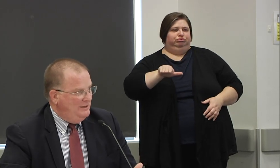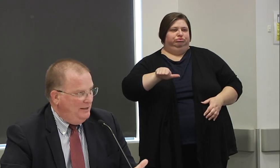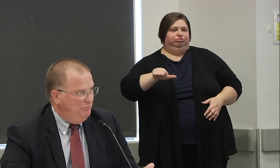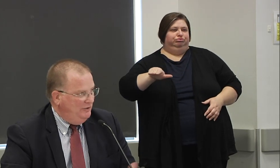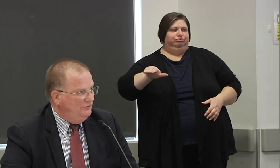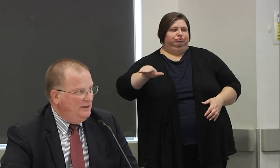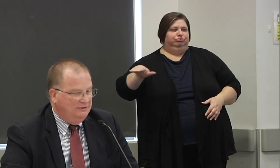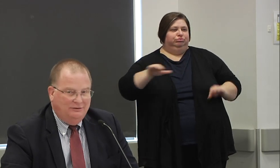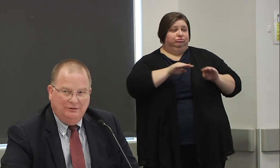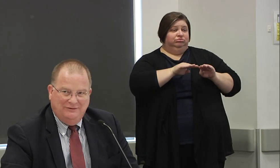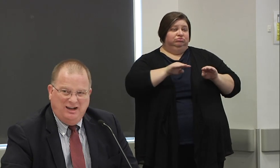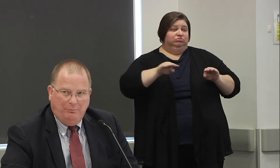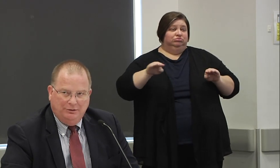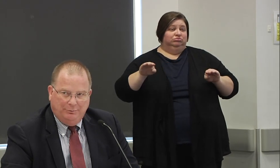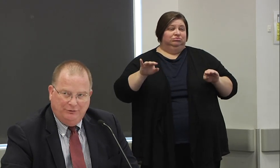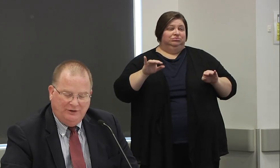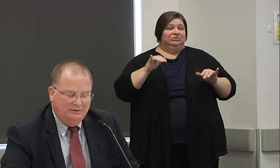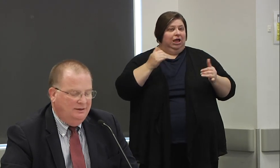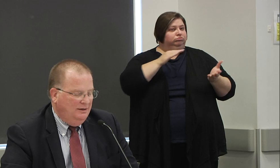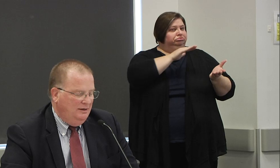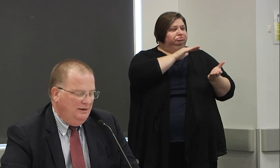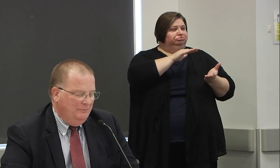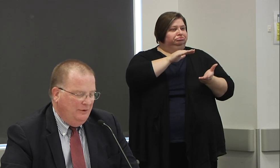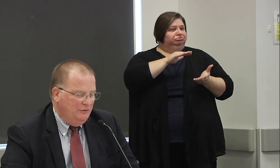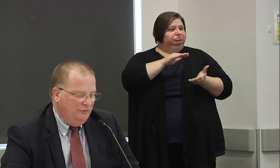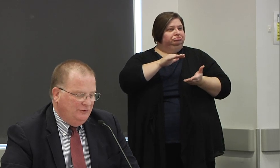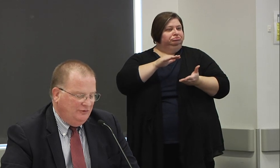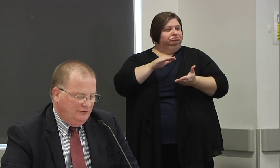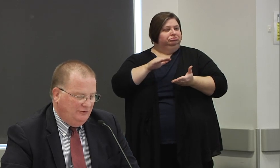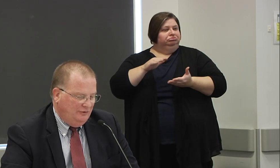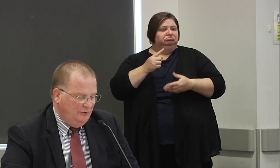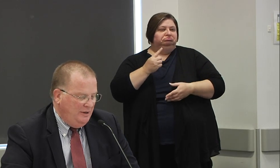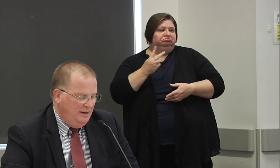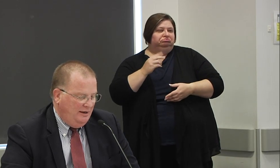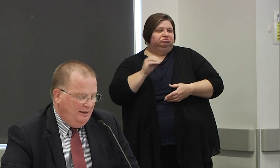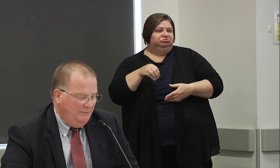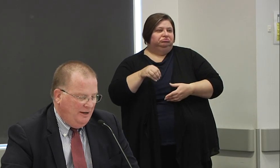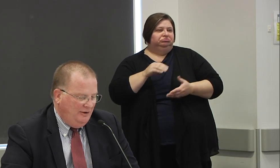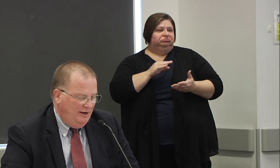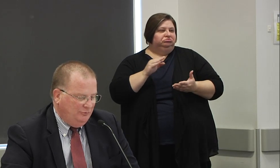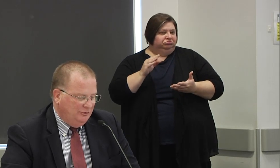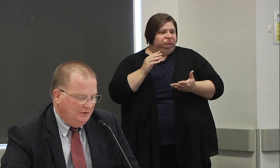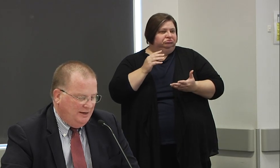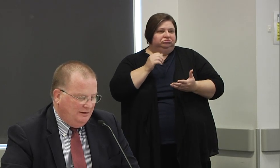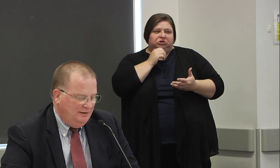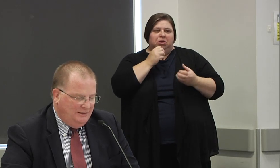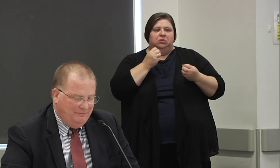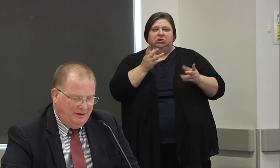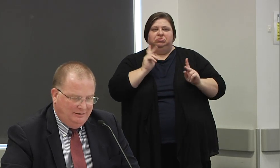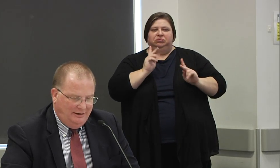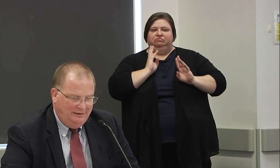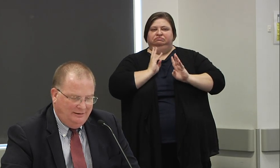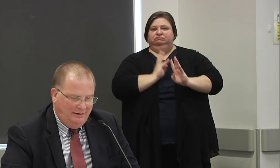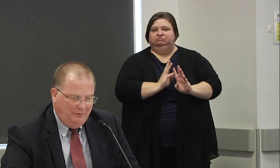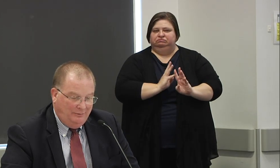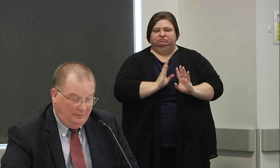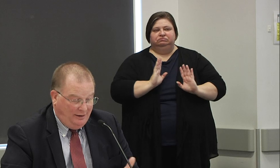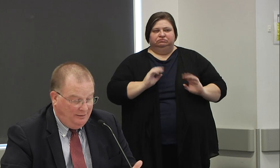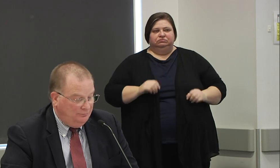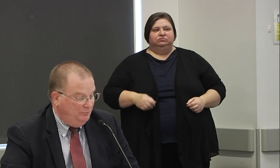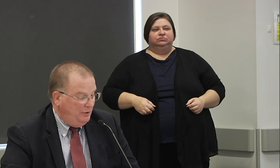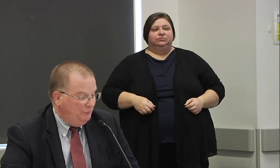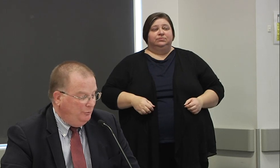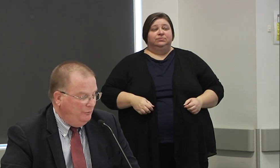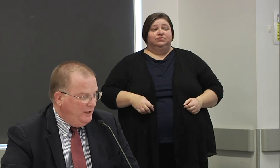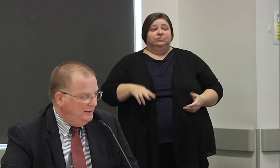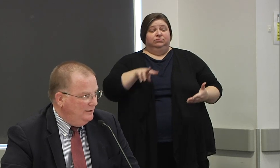that baseline level of a couple of percent of those visits, and so as we look at that, I am